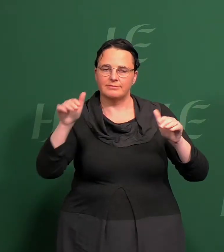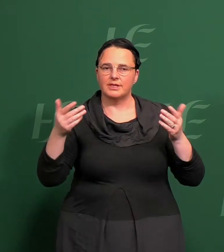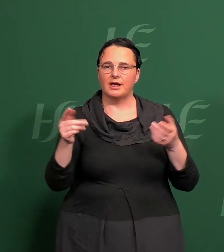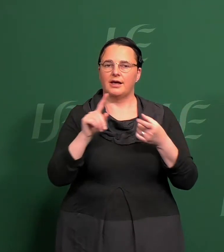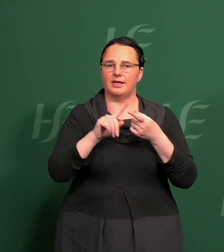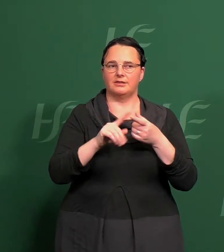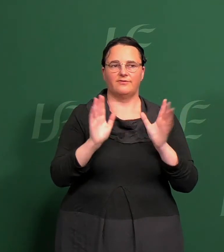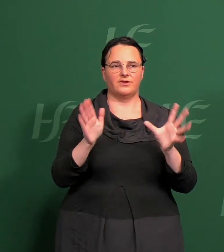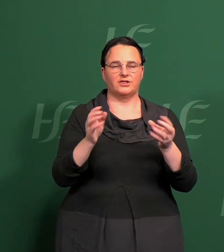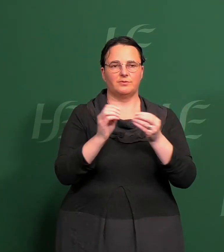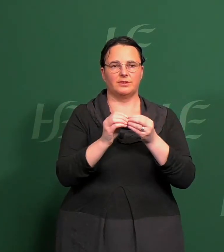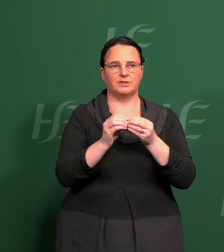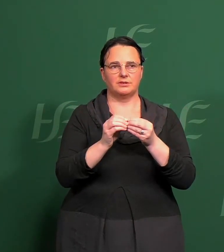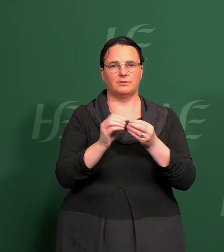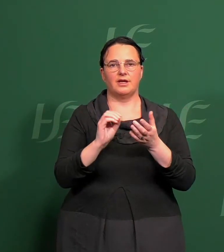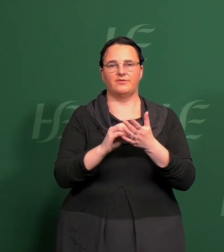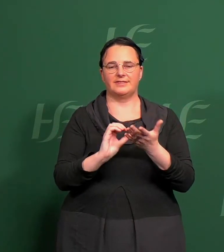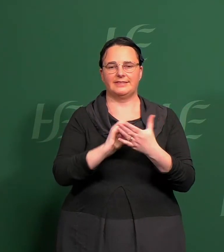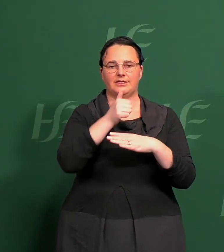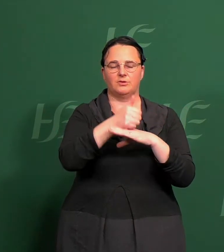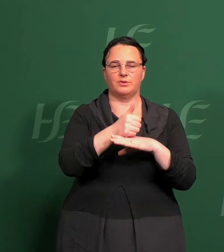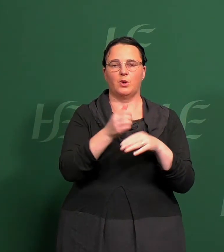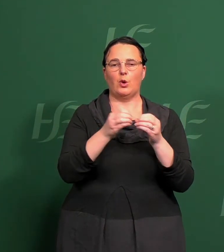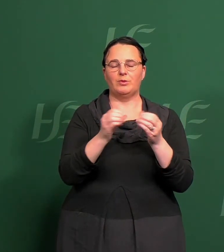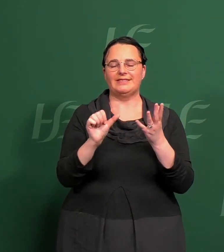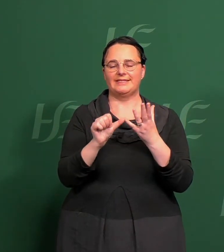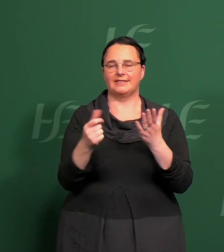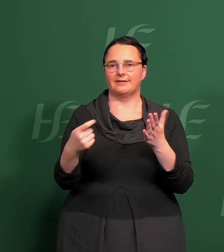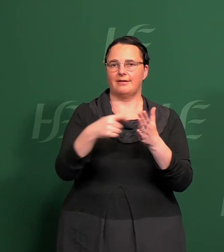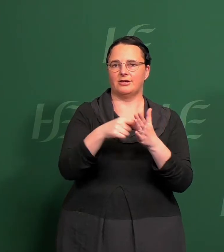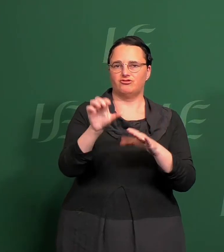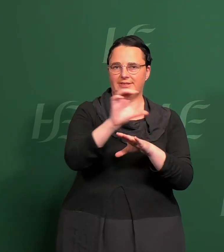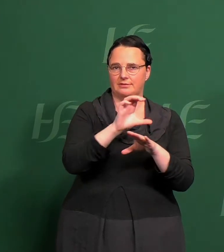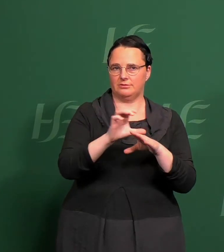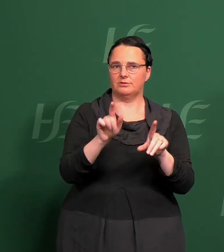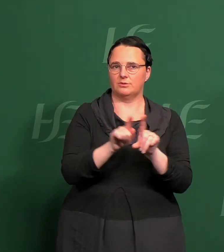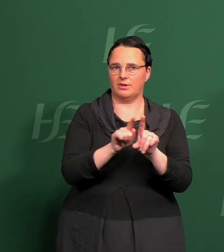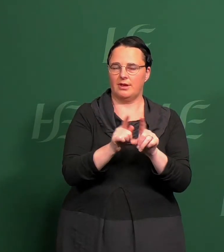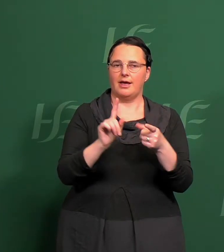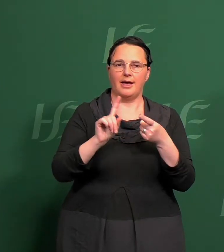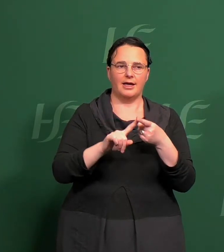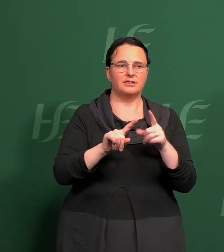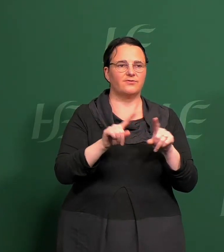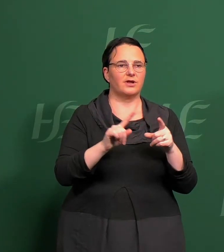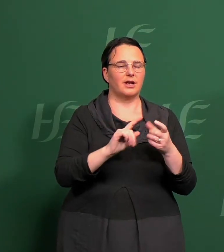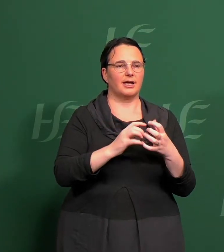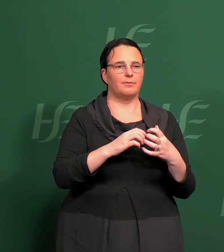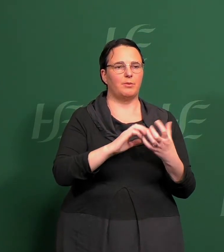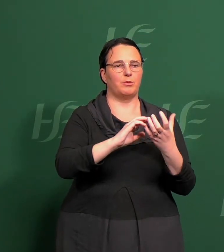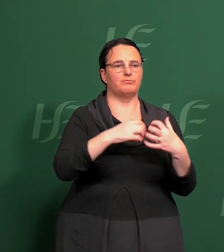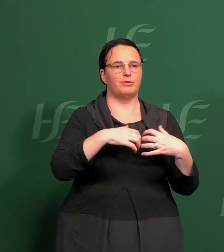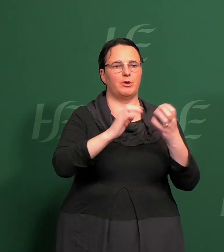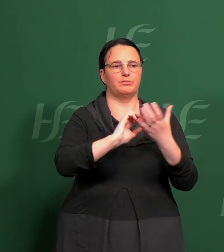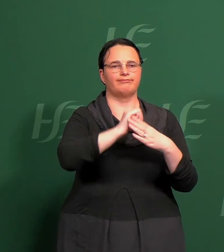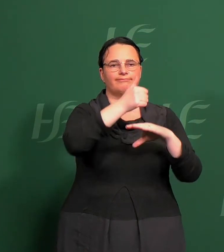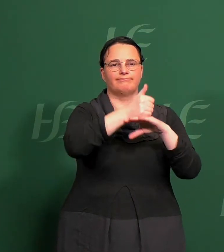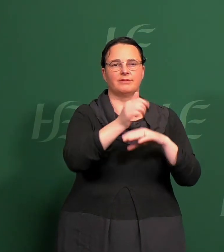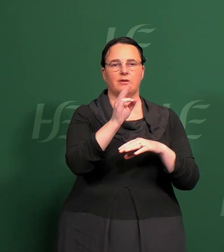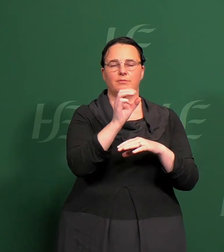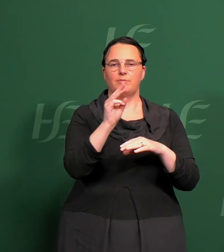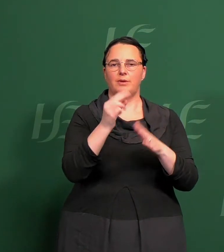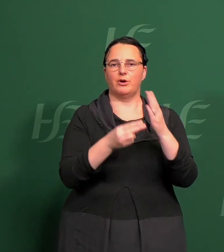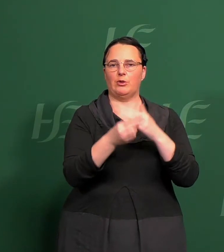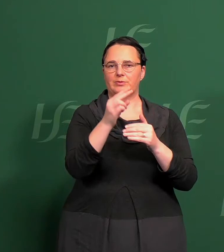set out to you before, opened 6 additional centres and put in place a range of pop-up centres. And a contact management programme,